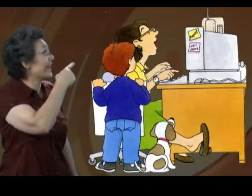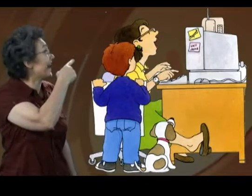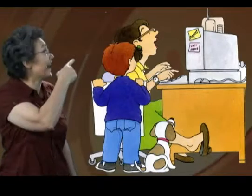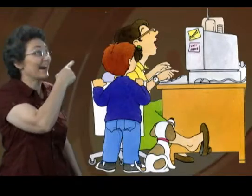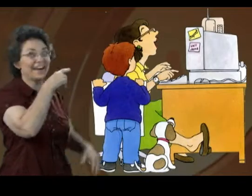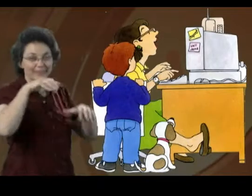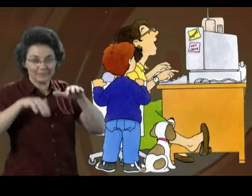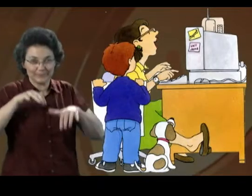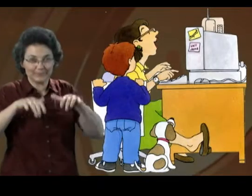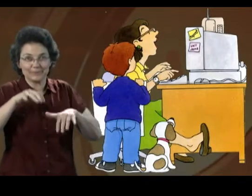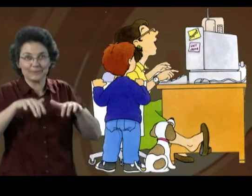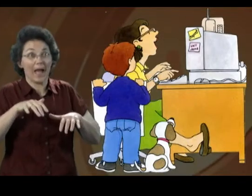Fred's mom was at her computer.